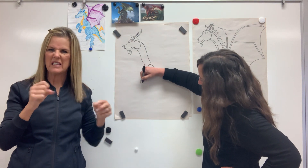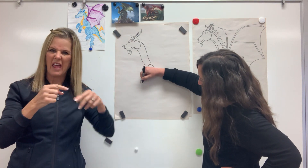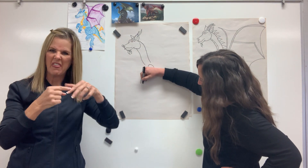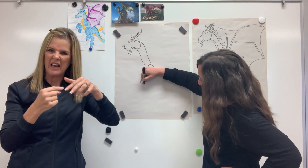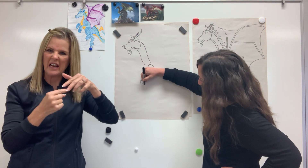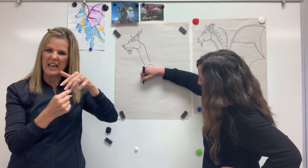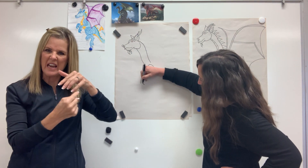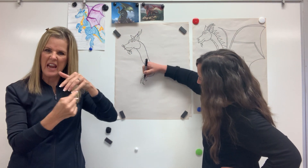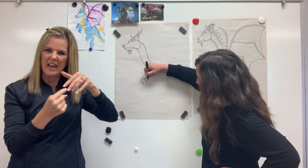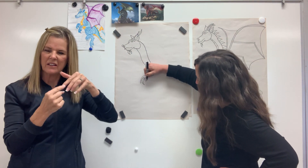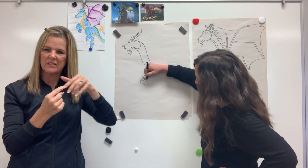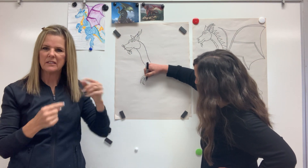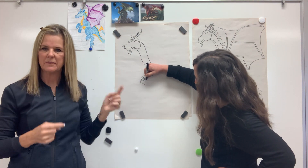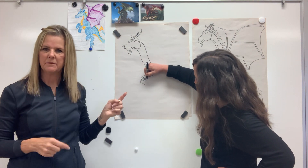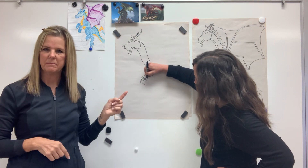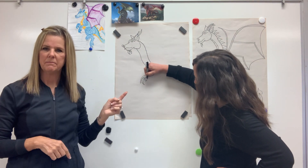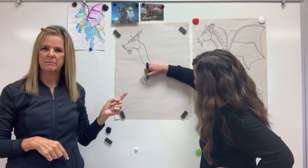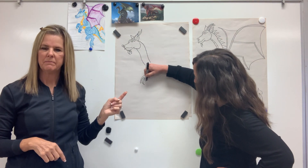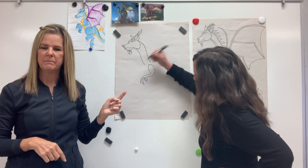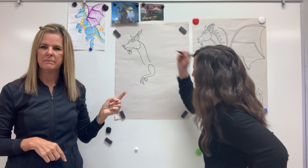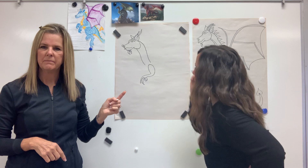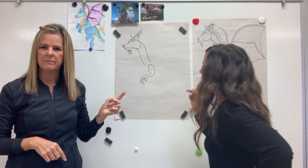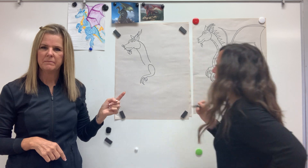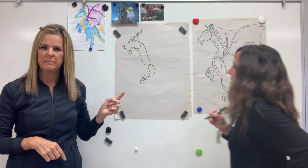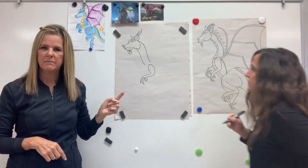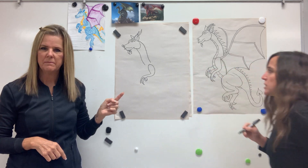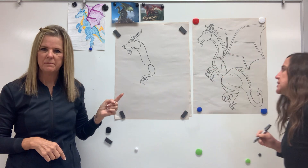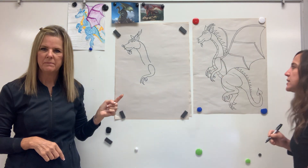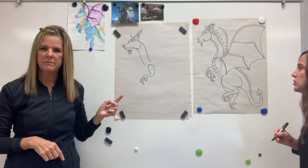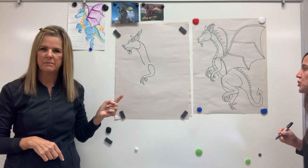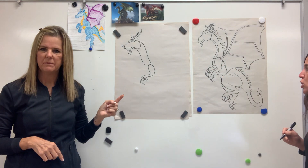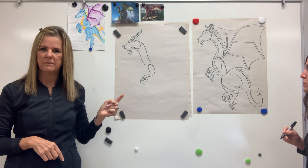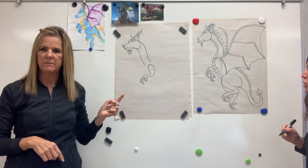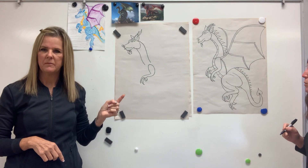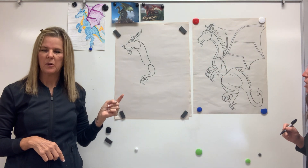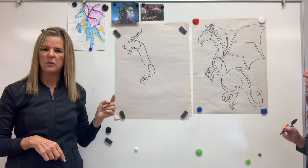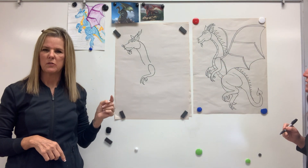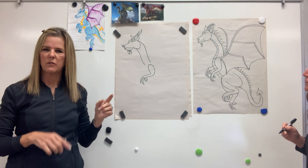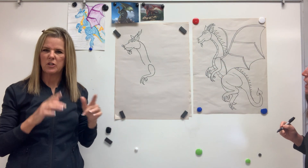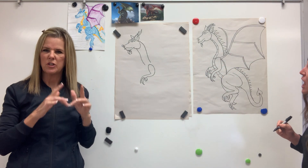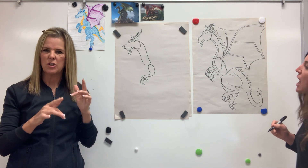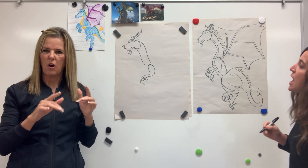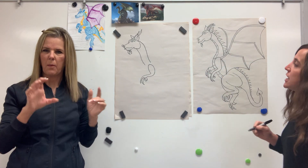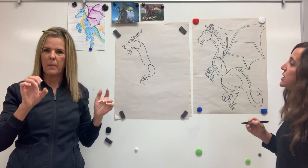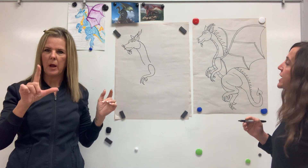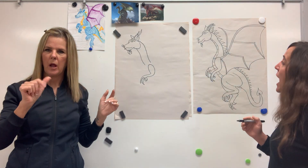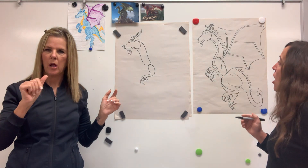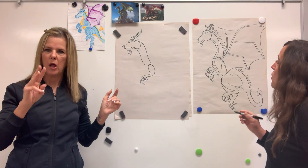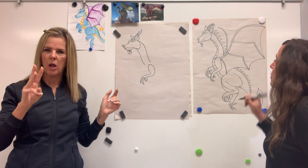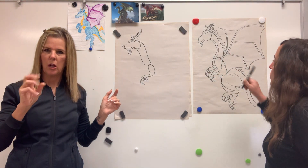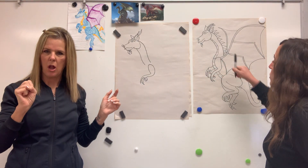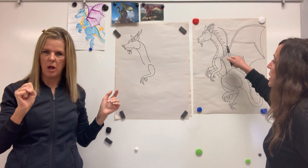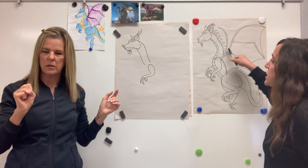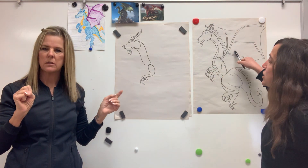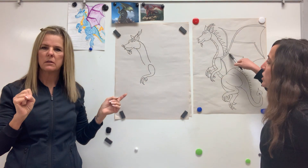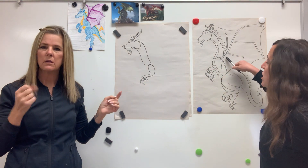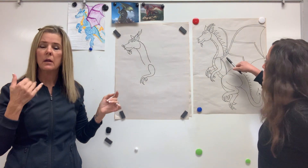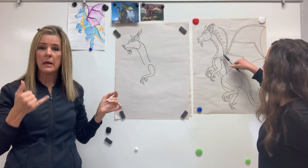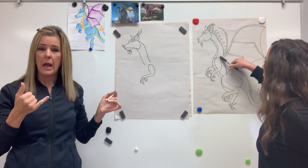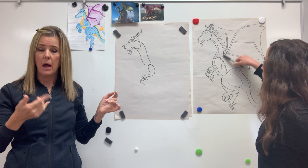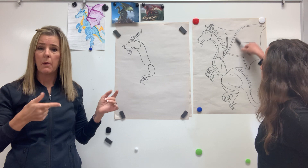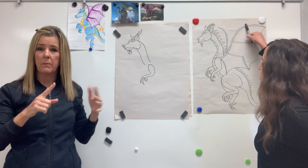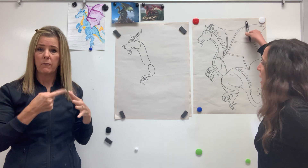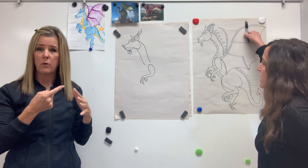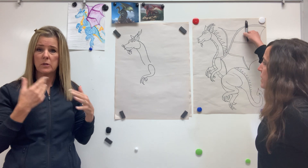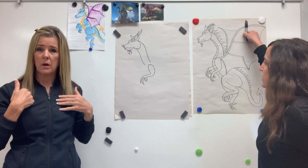So we wanna make nice, long, skinny curve lines for his little sharp, sharp claws. Now, before we get started